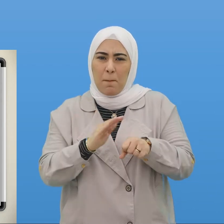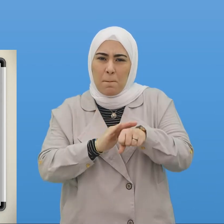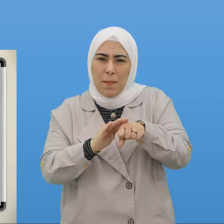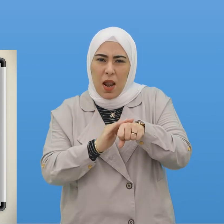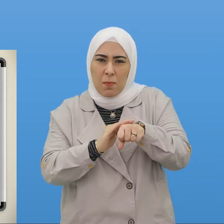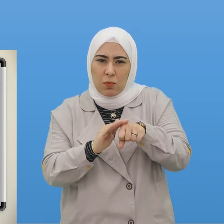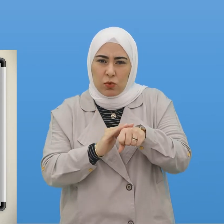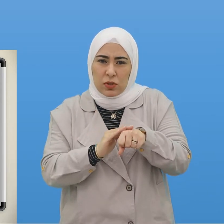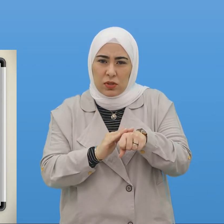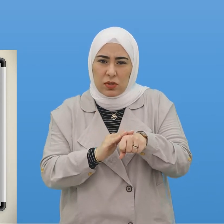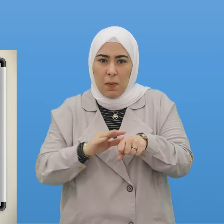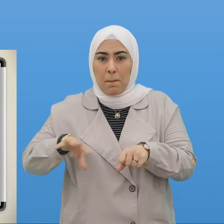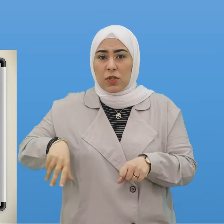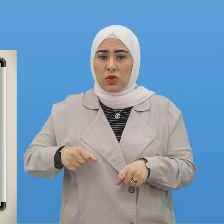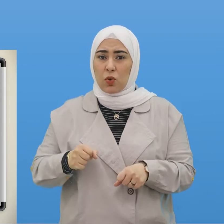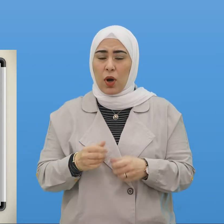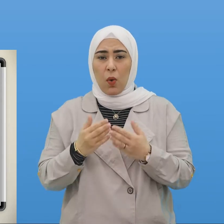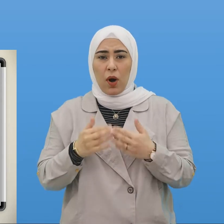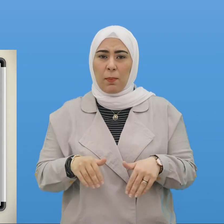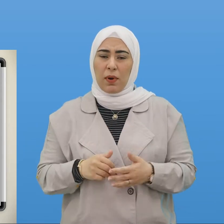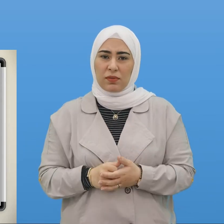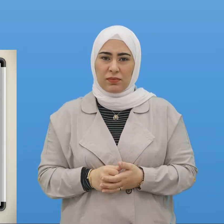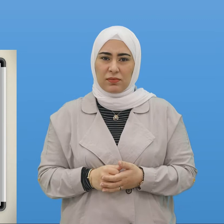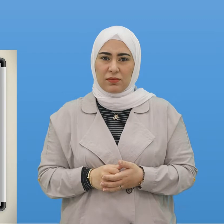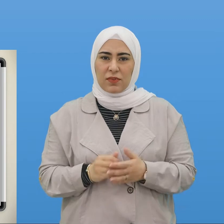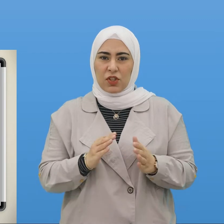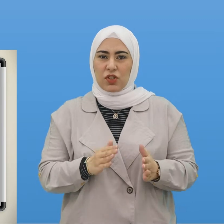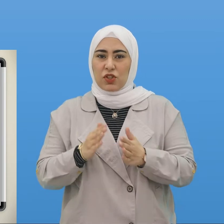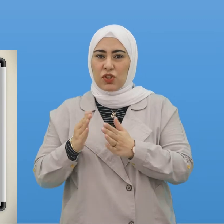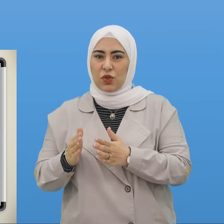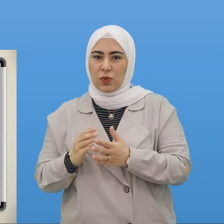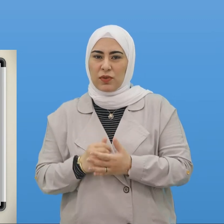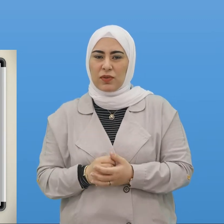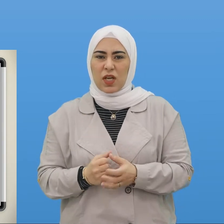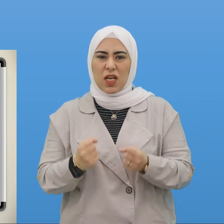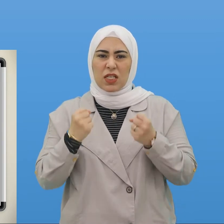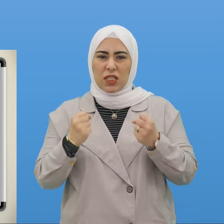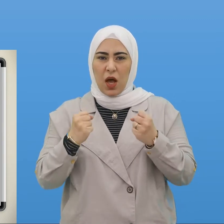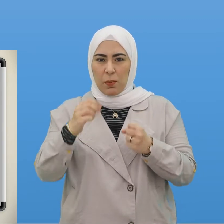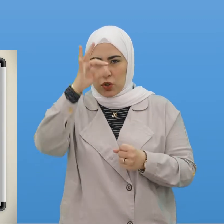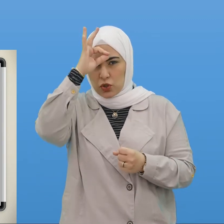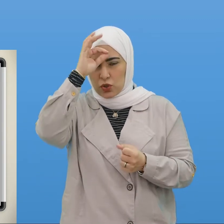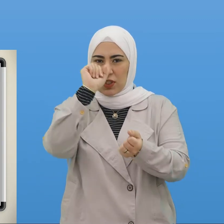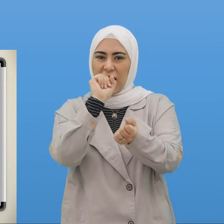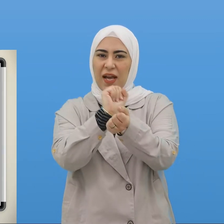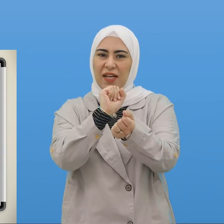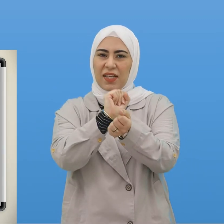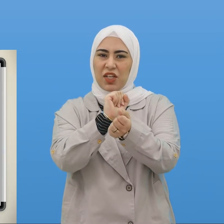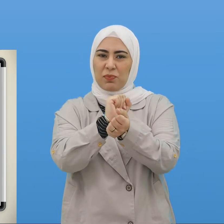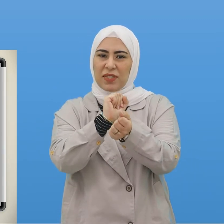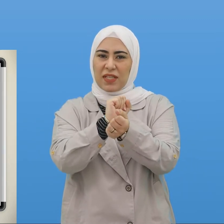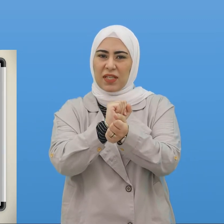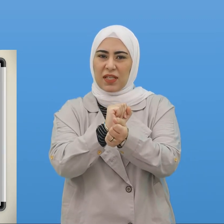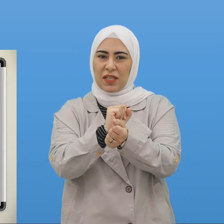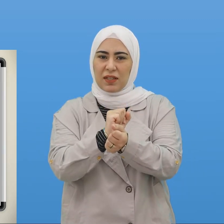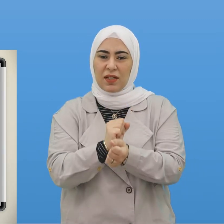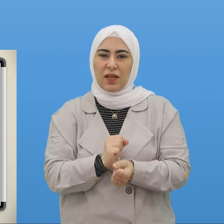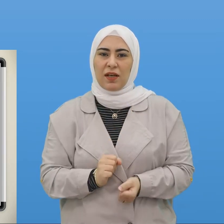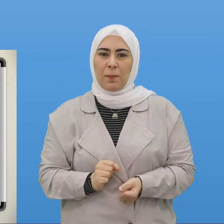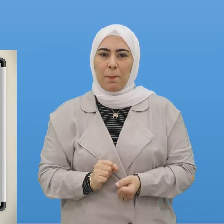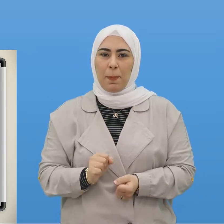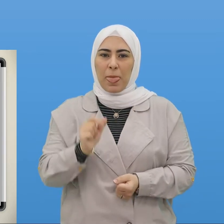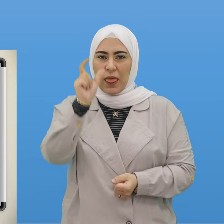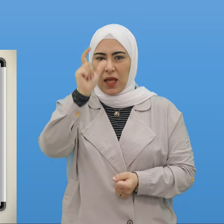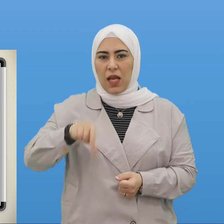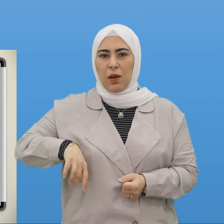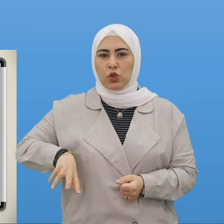computer criminals. 3. Makes it more difficult for police to prosecute them successfully. There is no